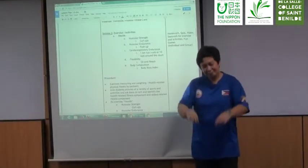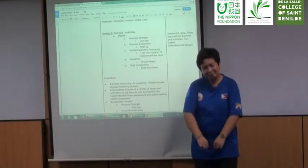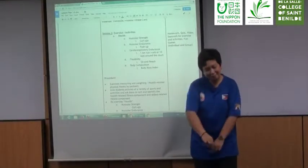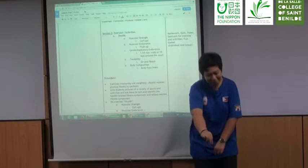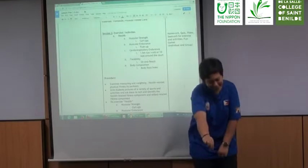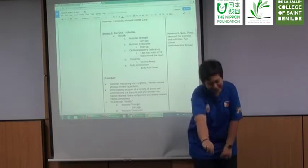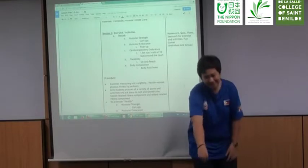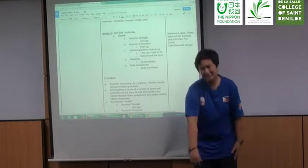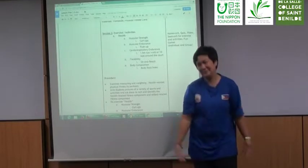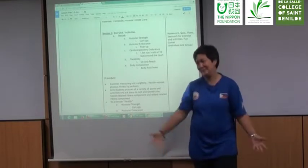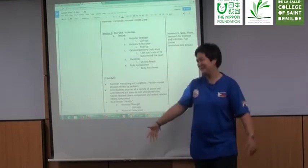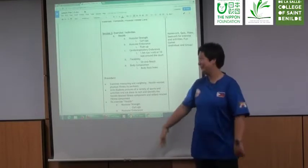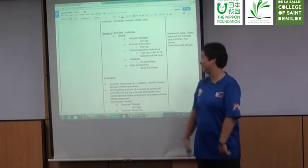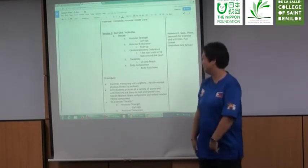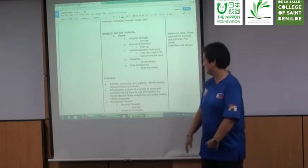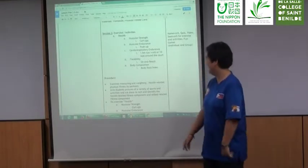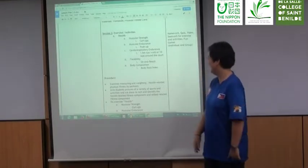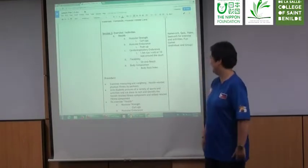meter stick.